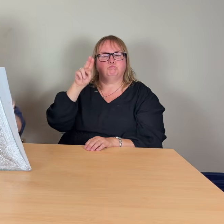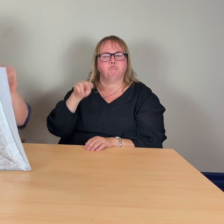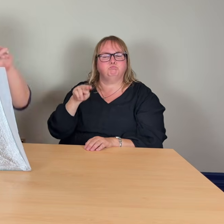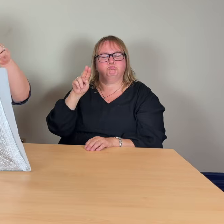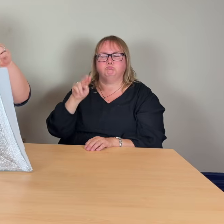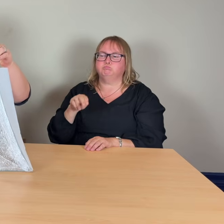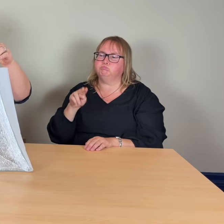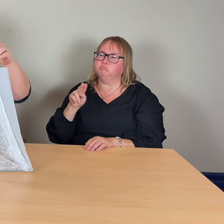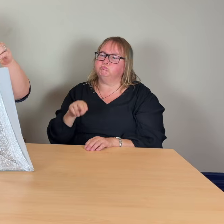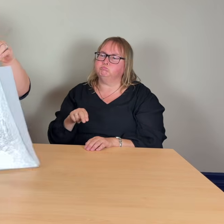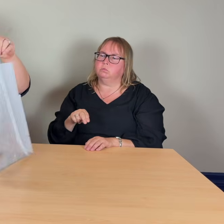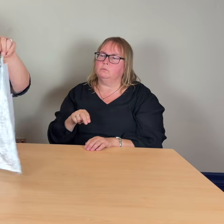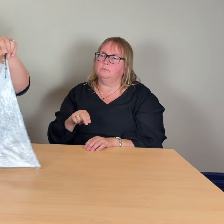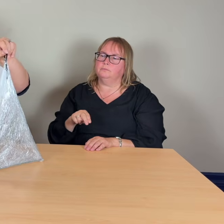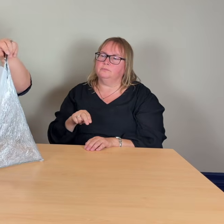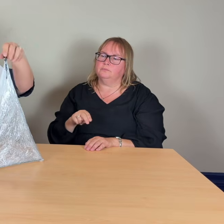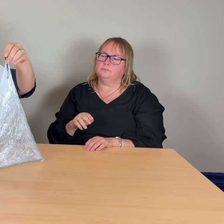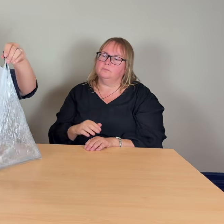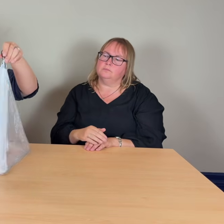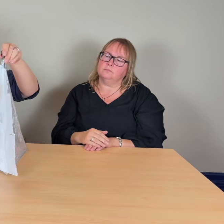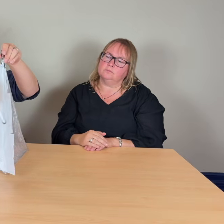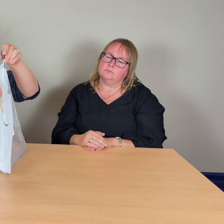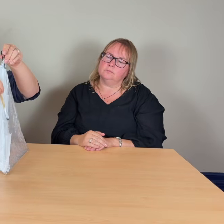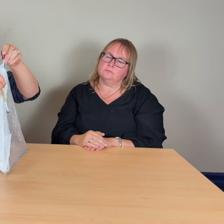edges to